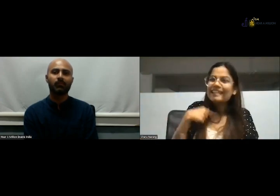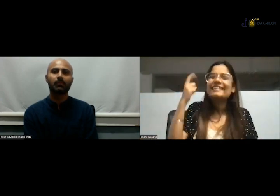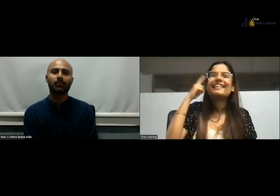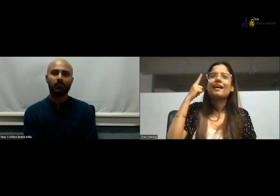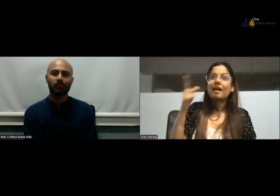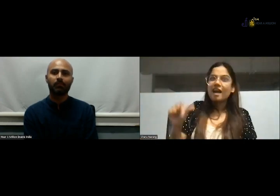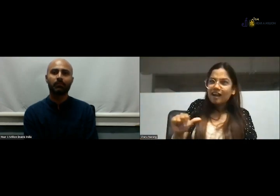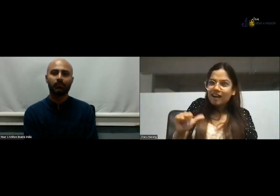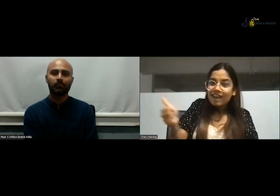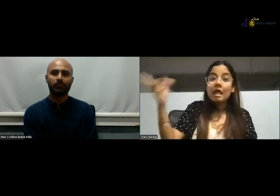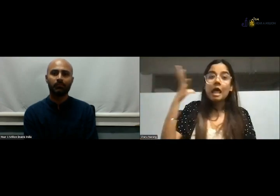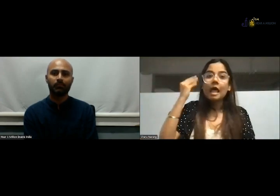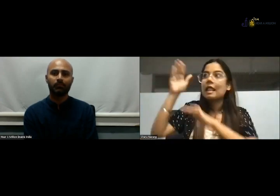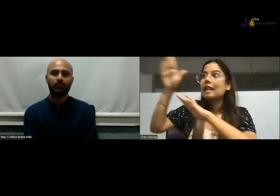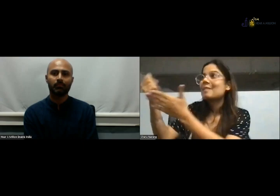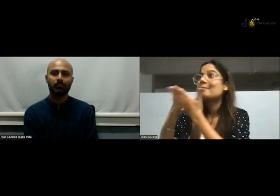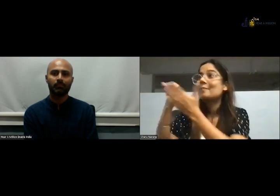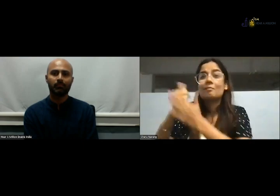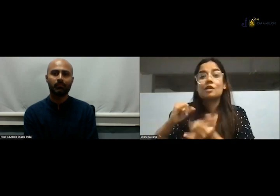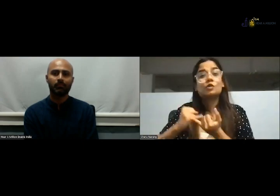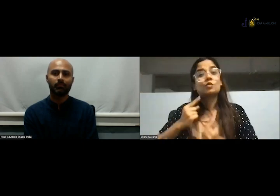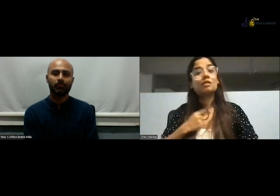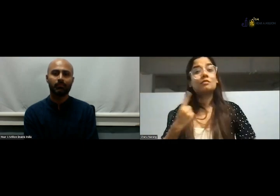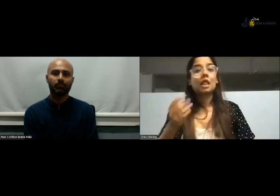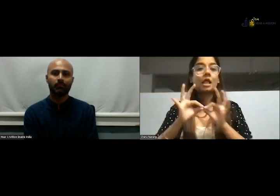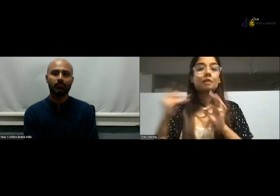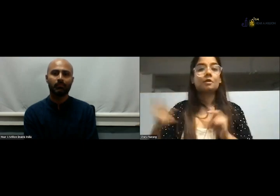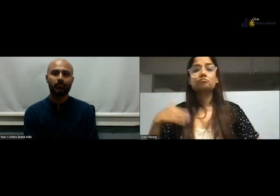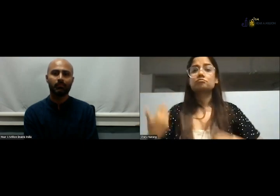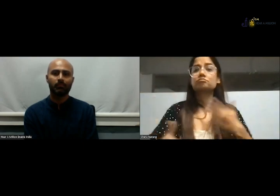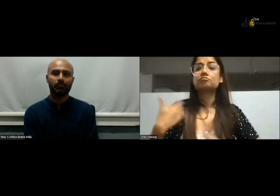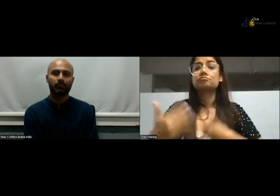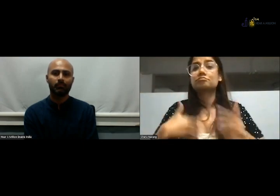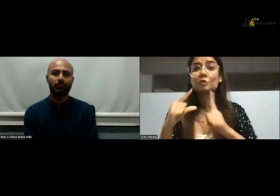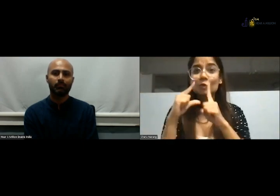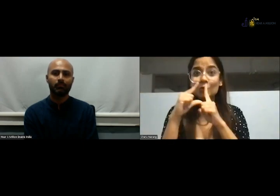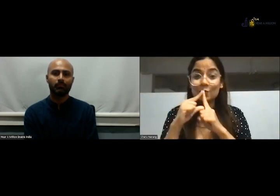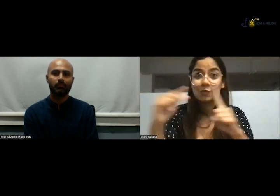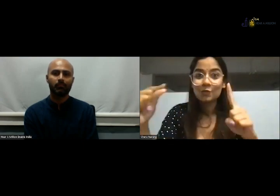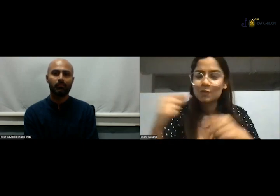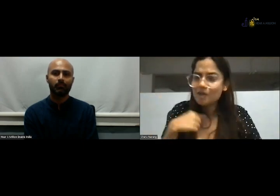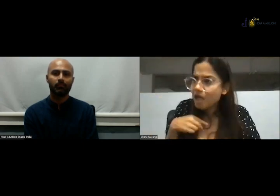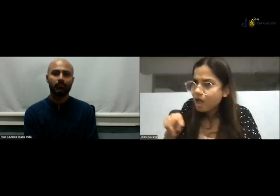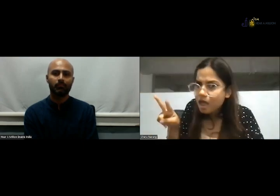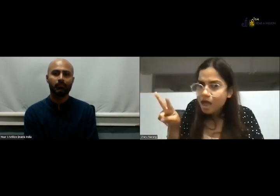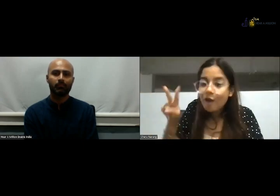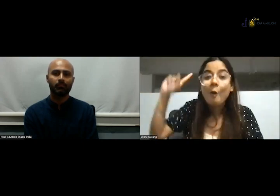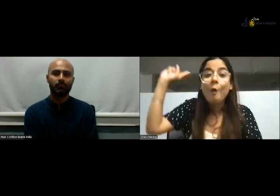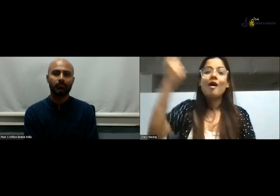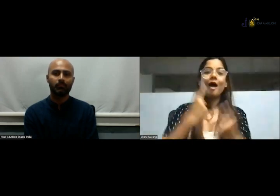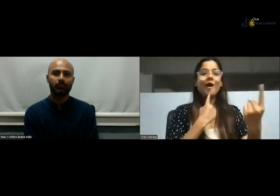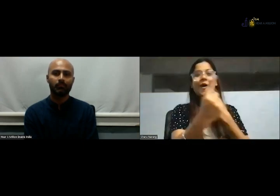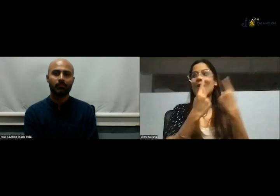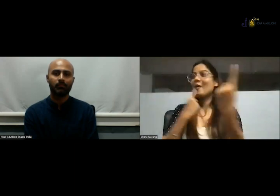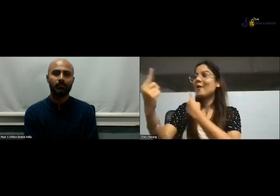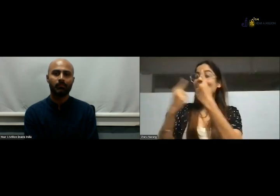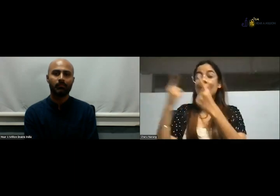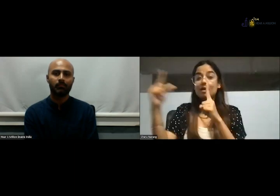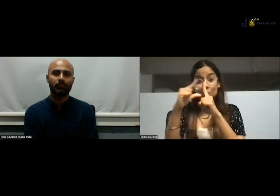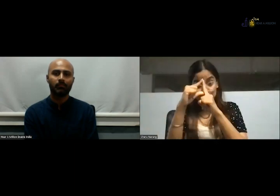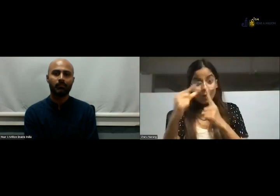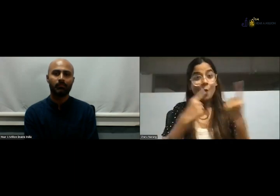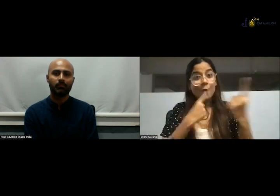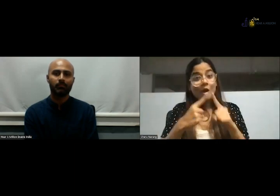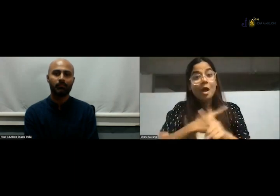so many questions, and she simply answered all that. Nobody could do that, but yes, Sudamini could.